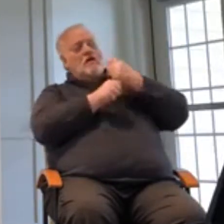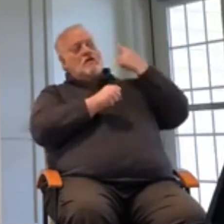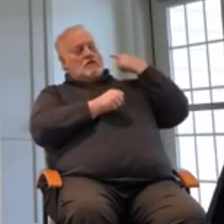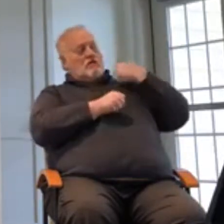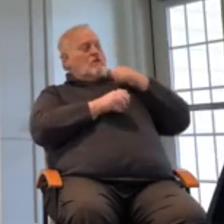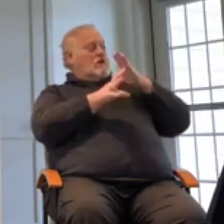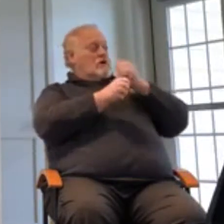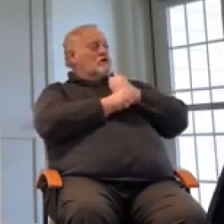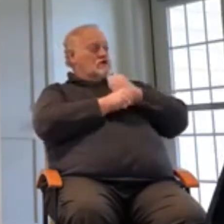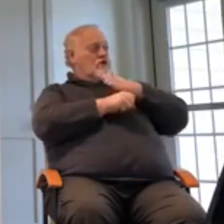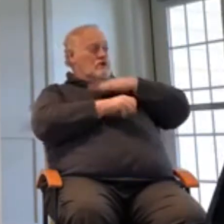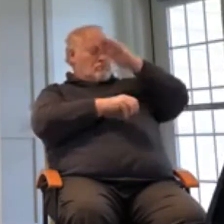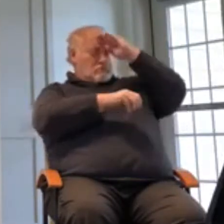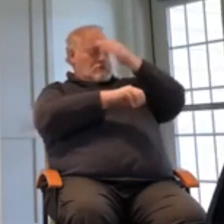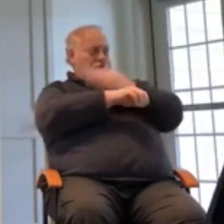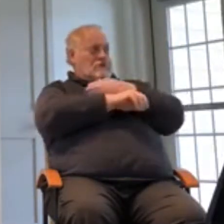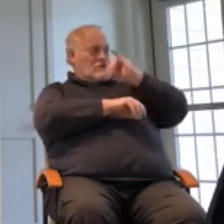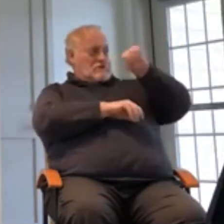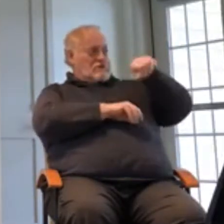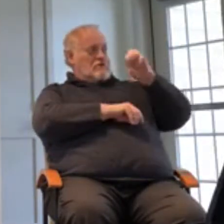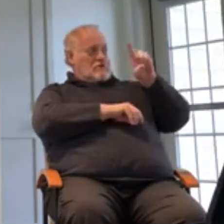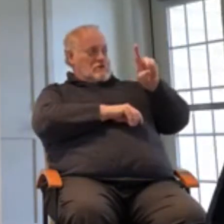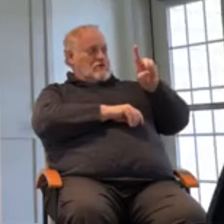JD. I was part of